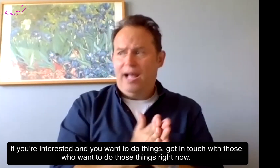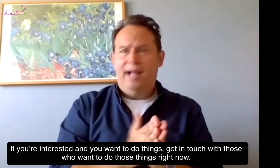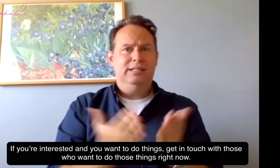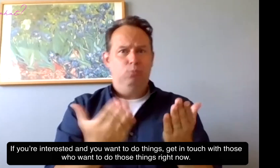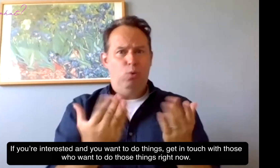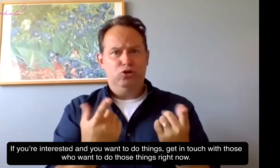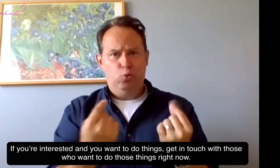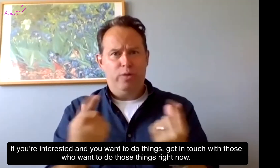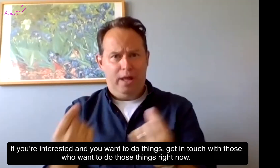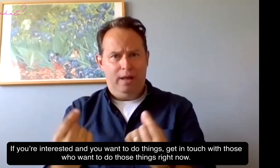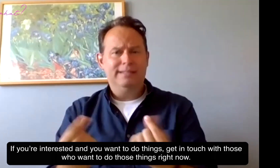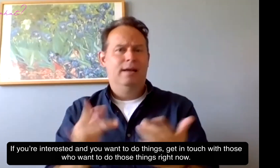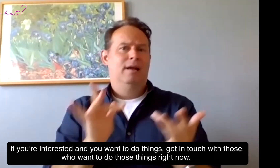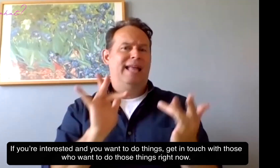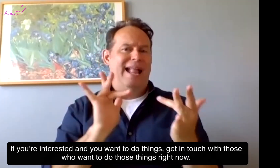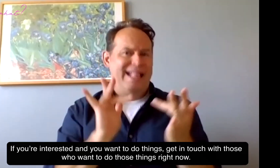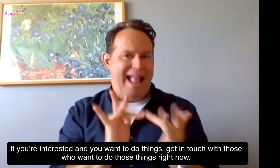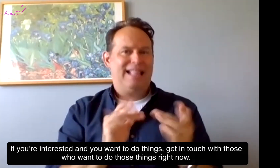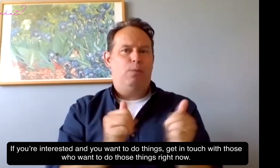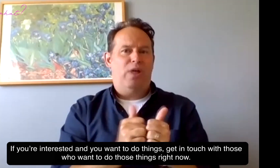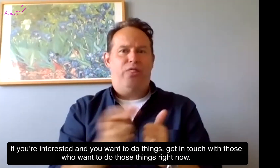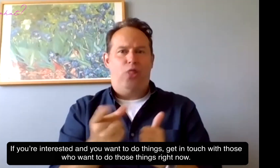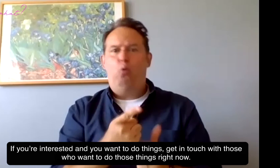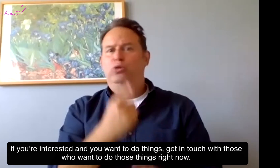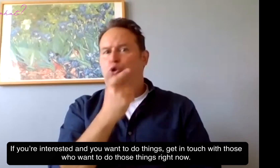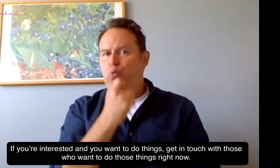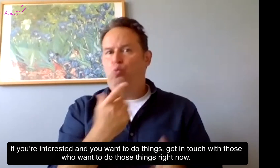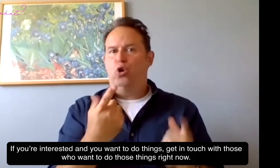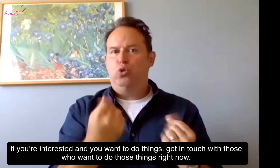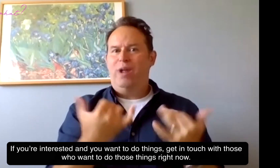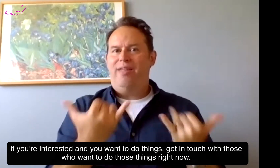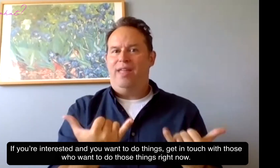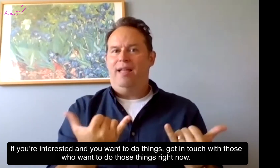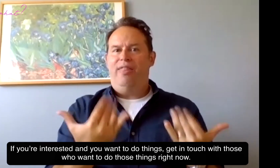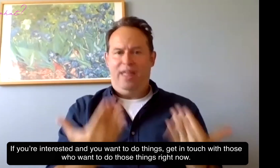and you want to do things, get in touch with those who want to do those things right now.